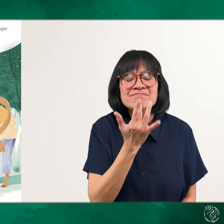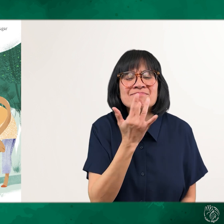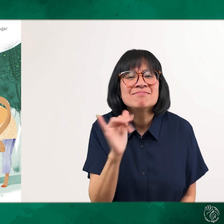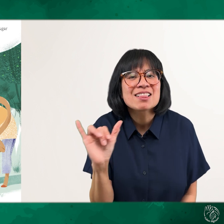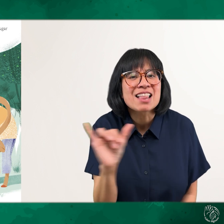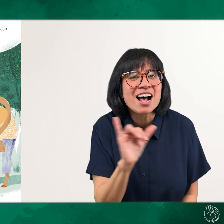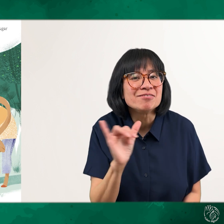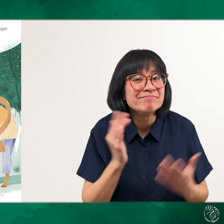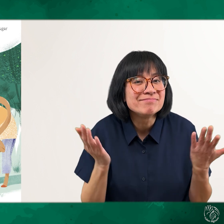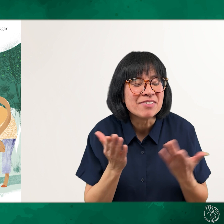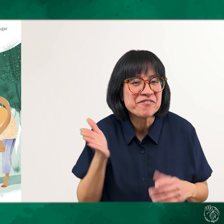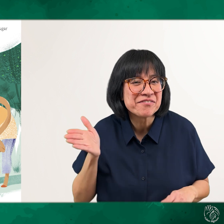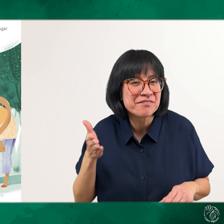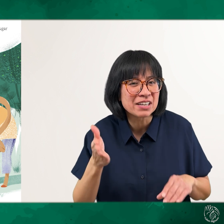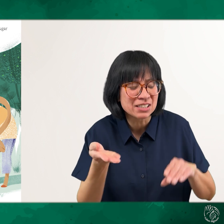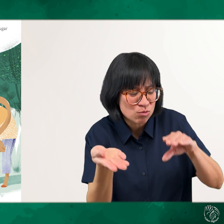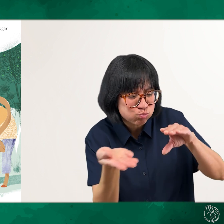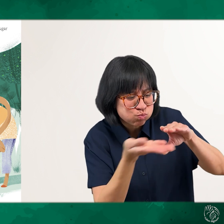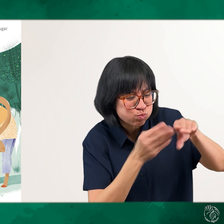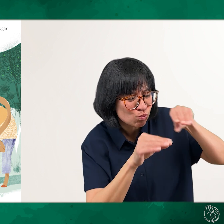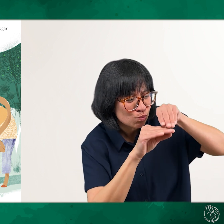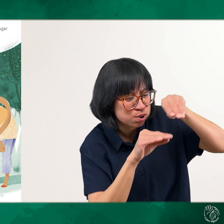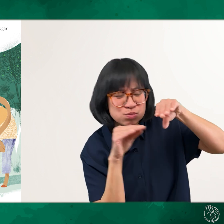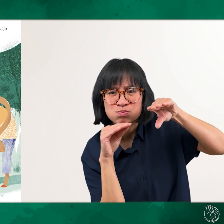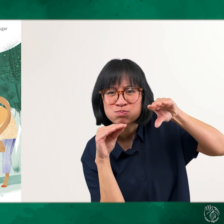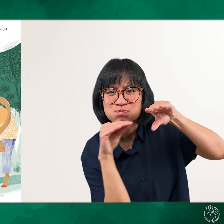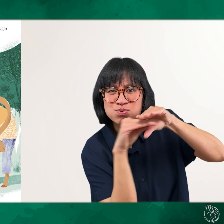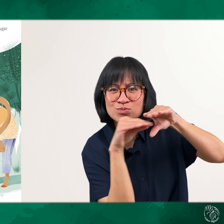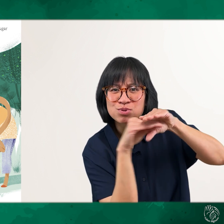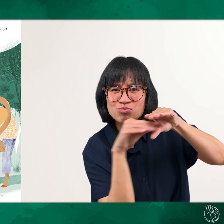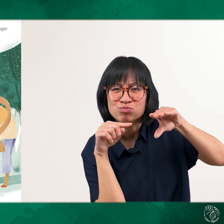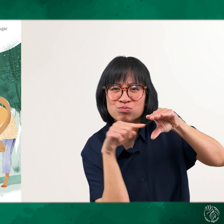Summer tastes like stuffed milkfish